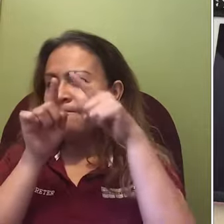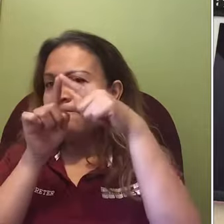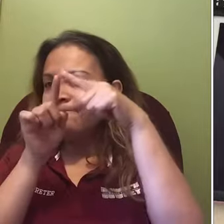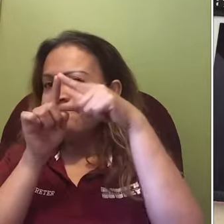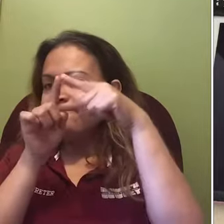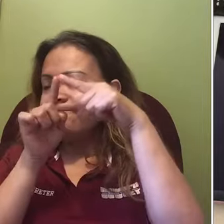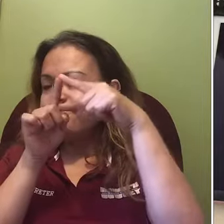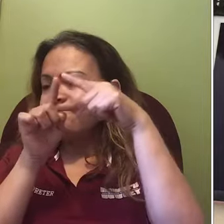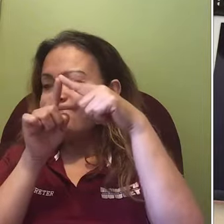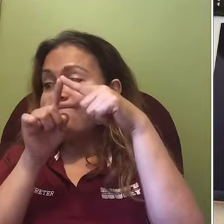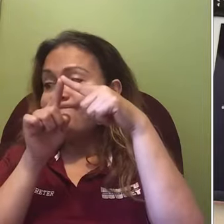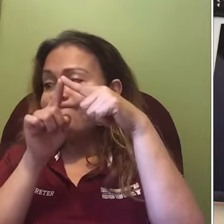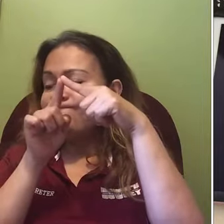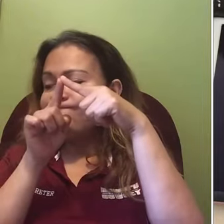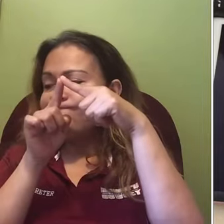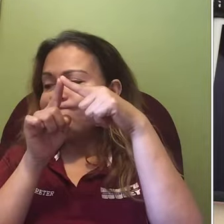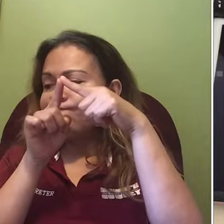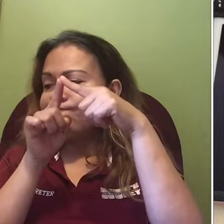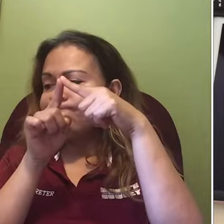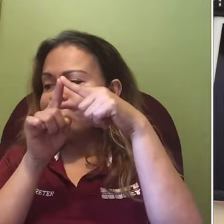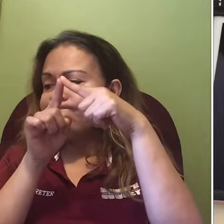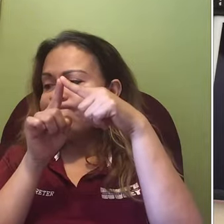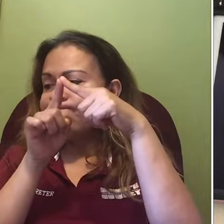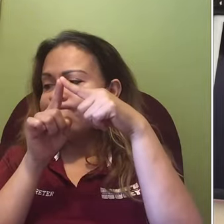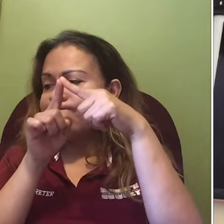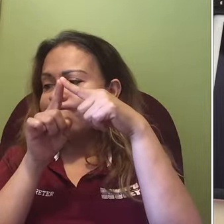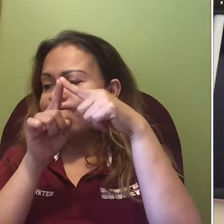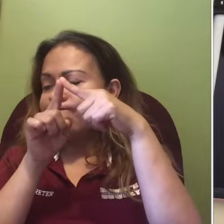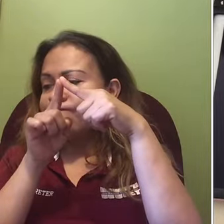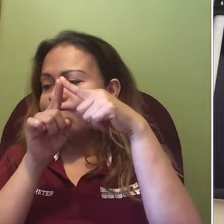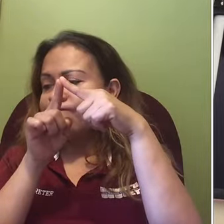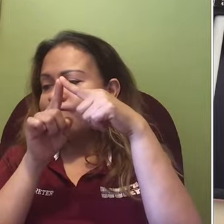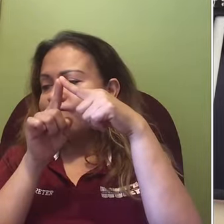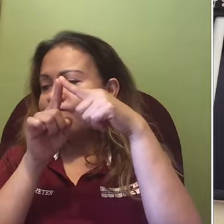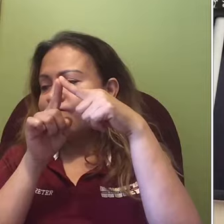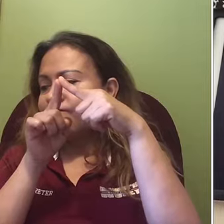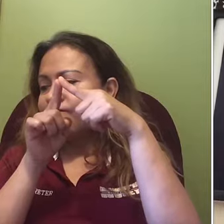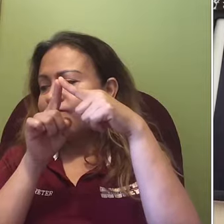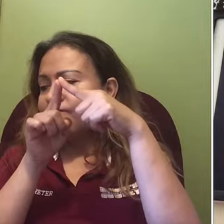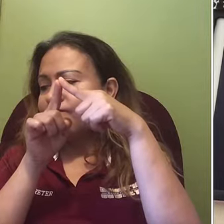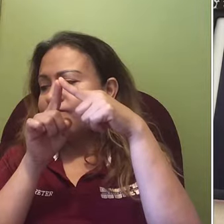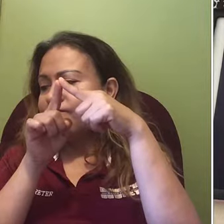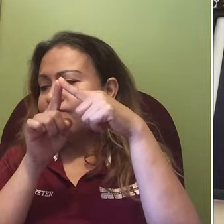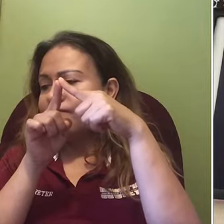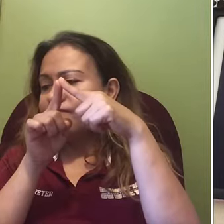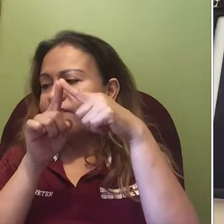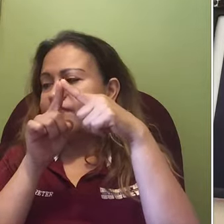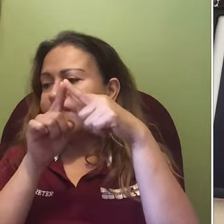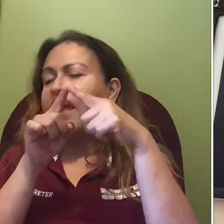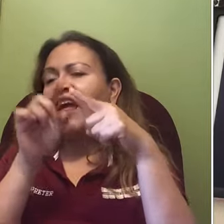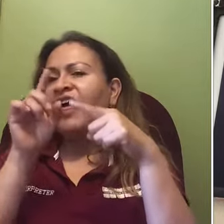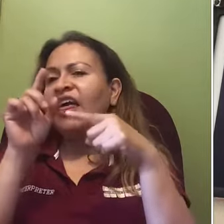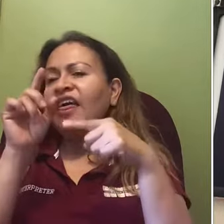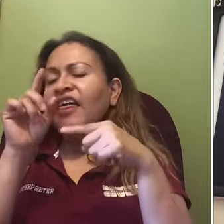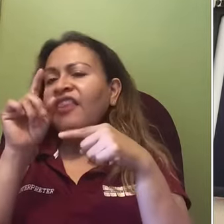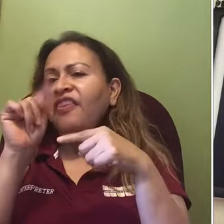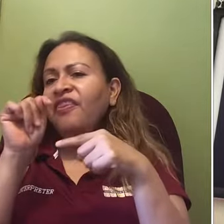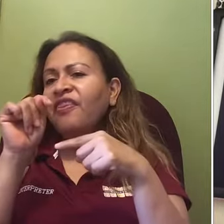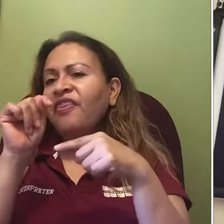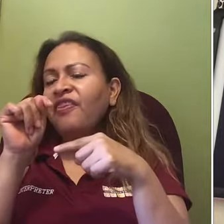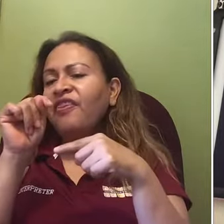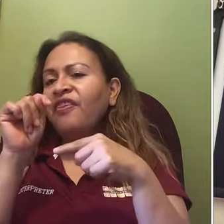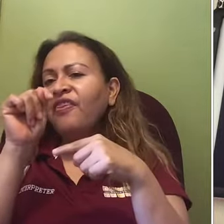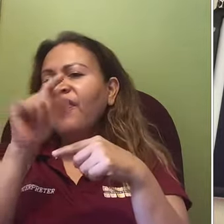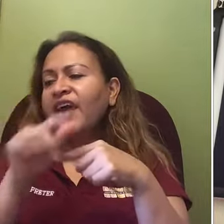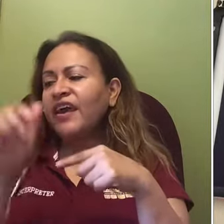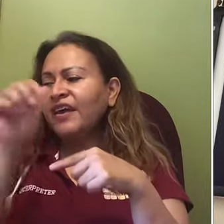something, a random Greek letter. So let's say it's xi. I know it's a little bit bizarre. Theta is what you normally use, but since I already used theta,